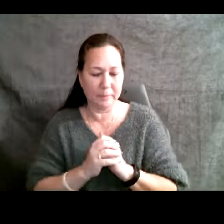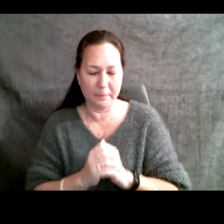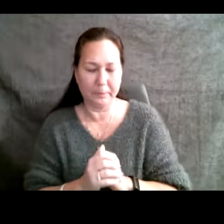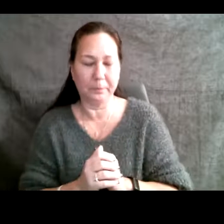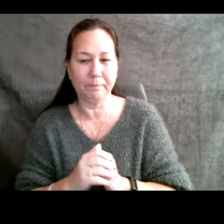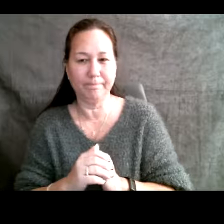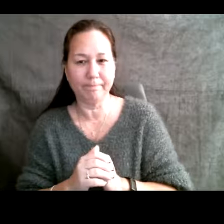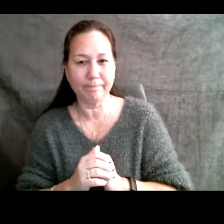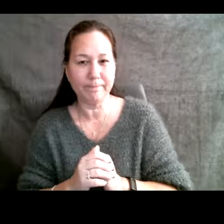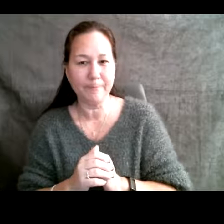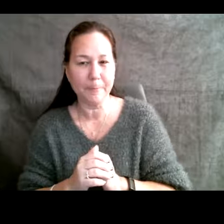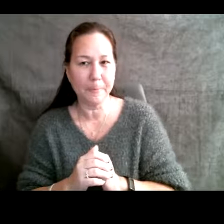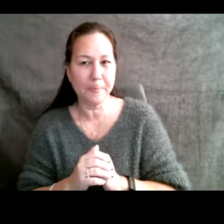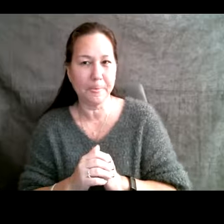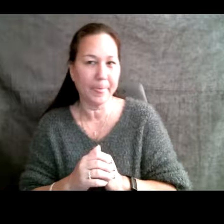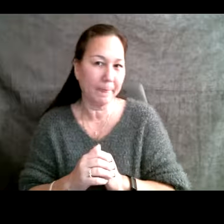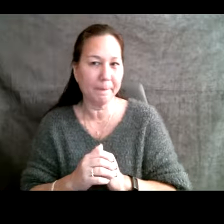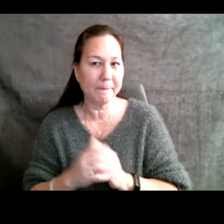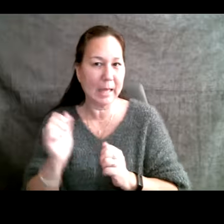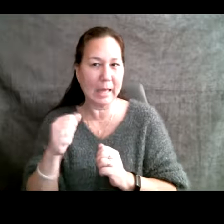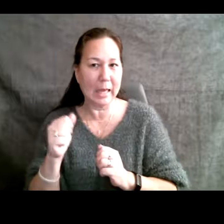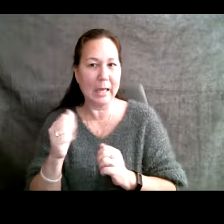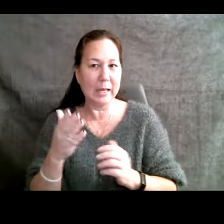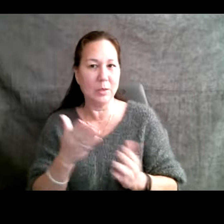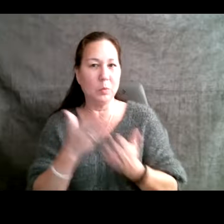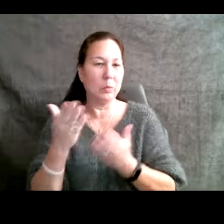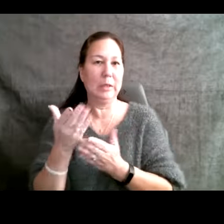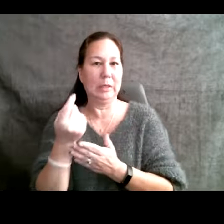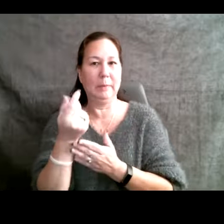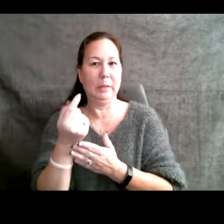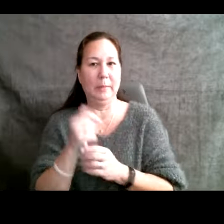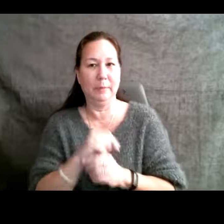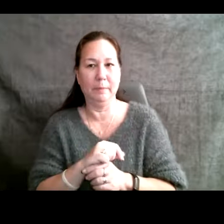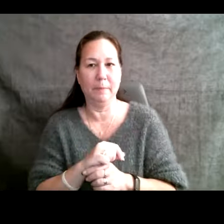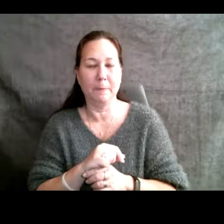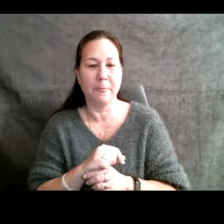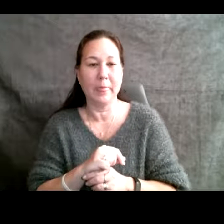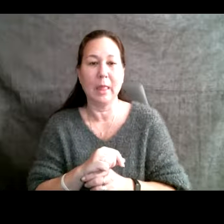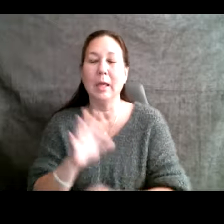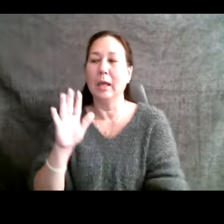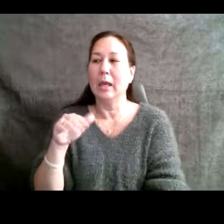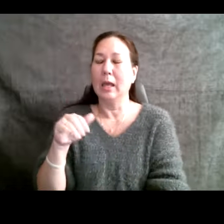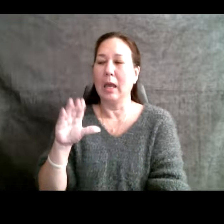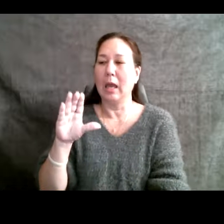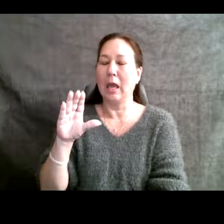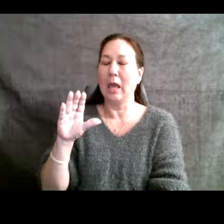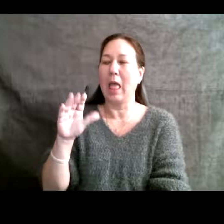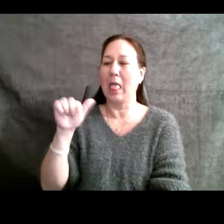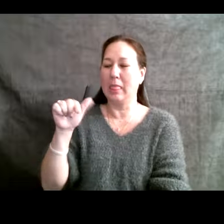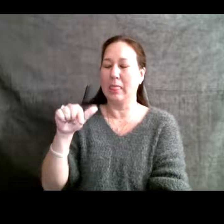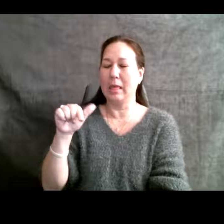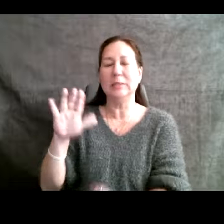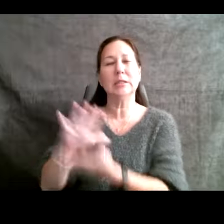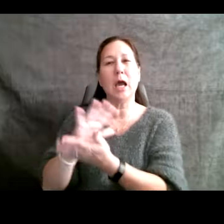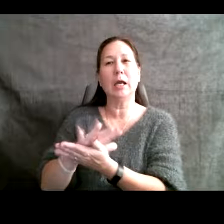Yeah, so just bring those together a little bit. So Kalila, this document took us 2 years to